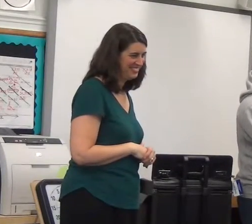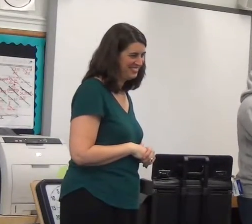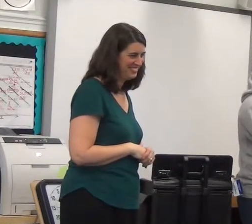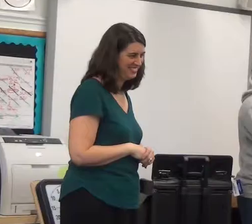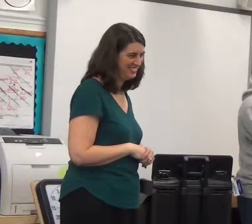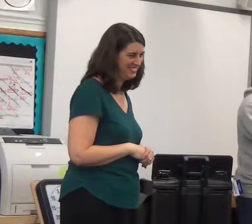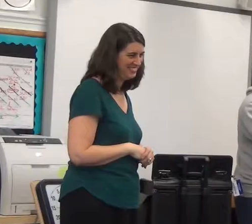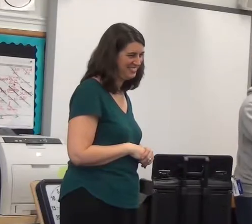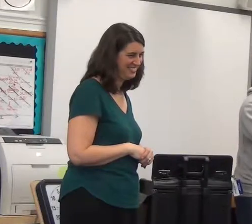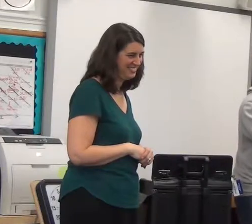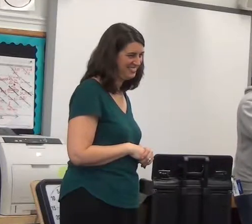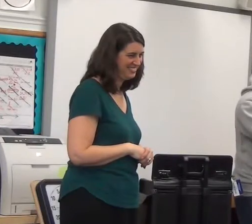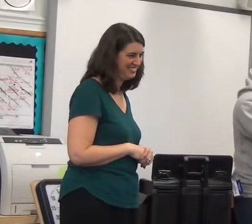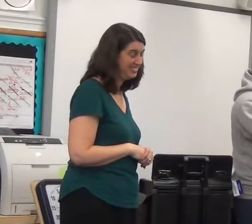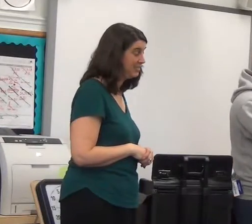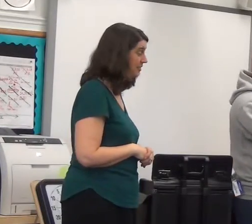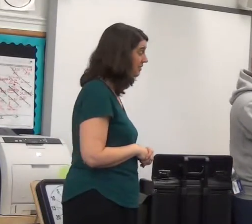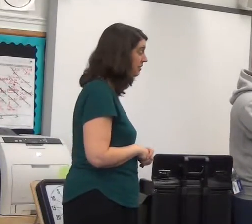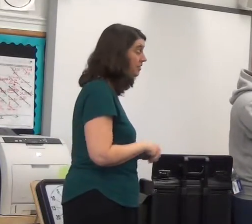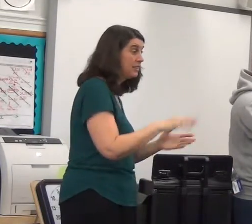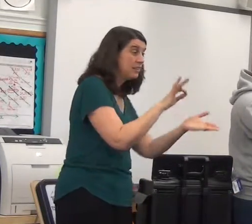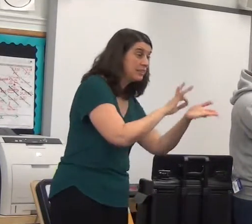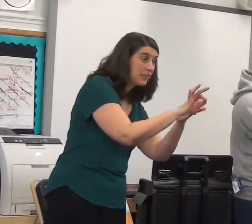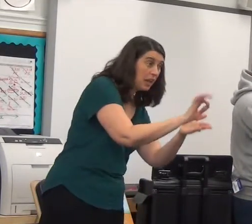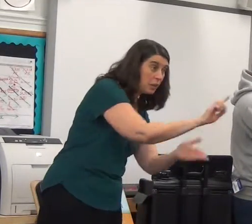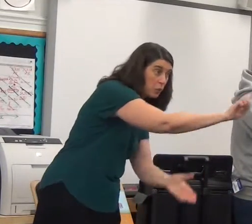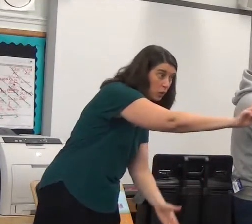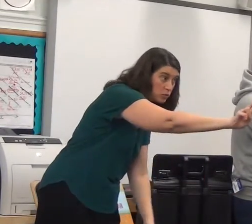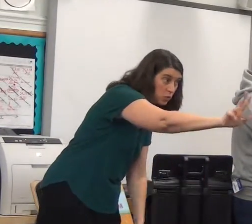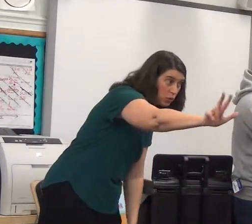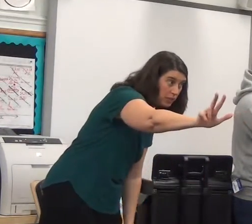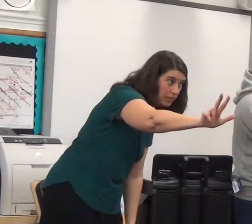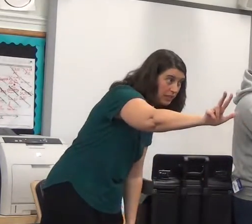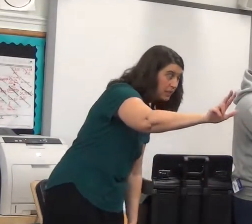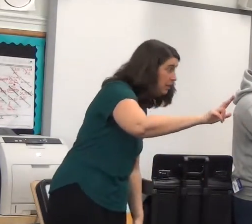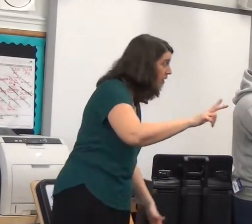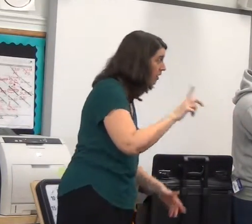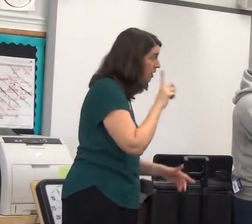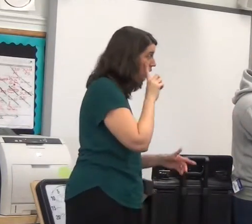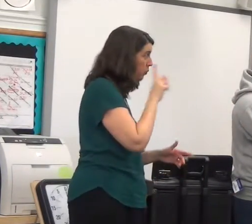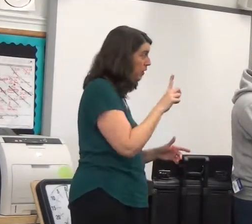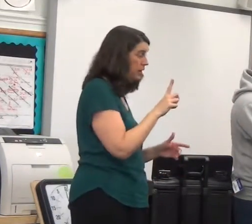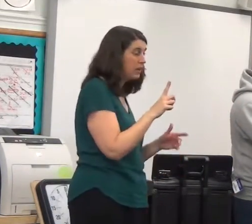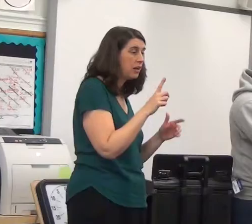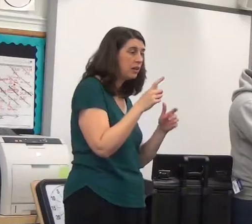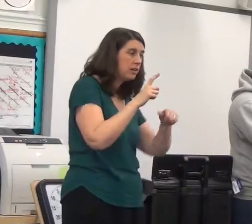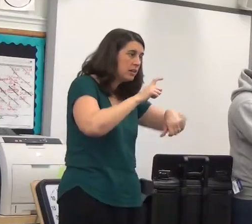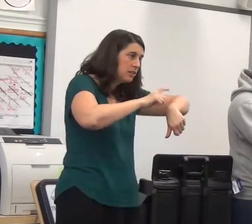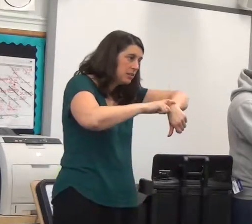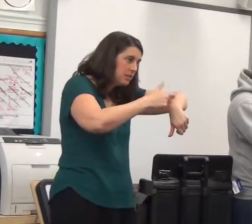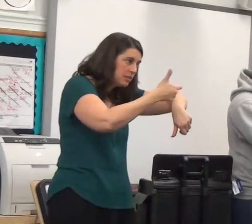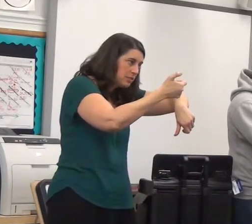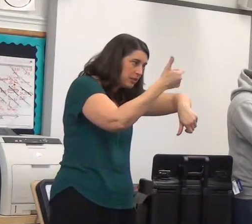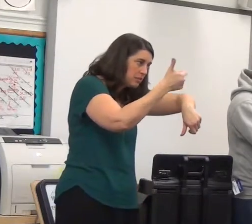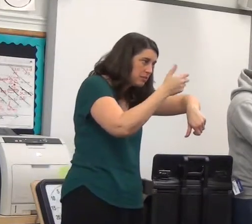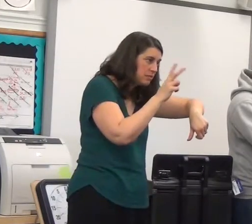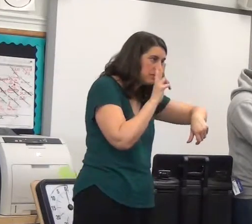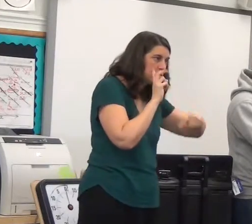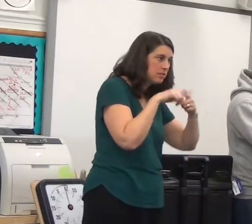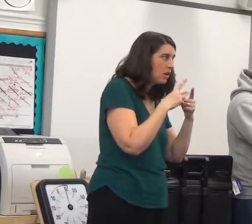All right. On the count of three, we're going to time and see how long it takes me to